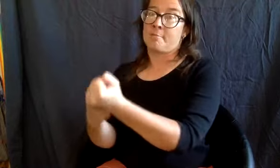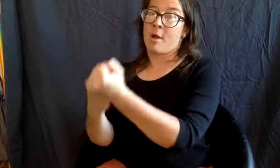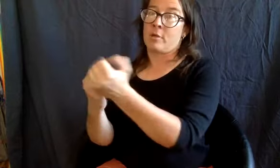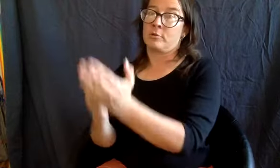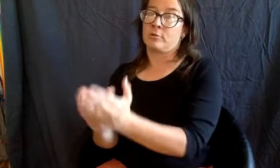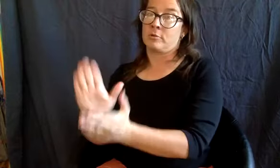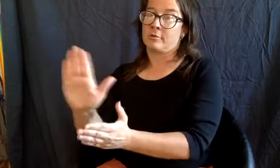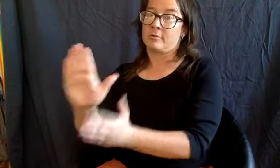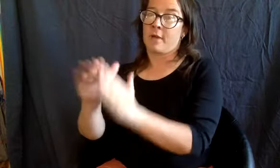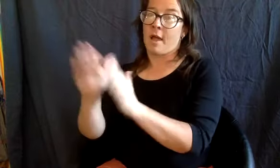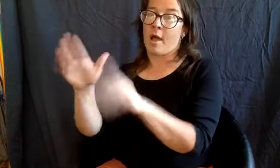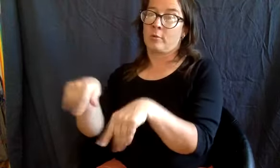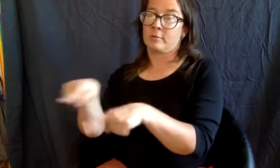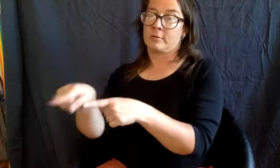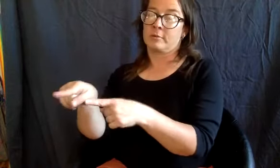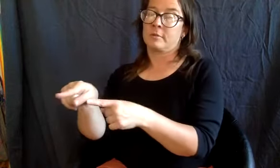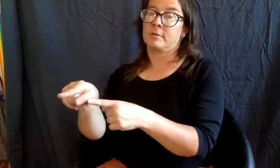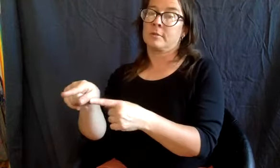that client. And it was then I told him I needed to talk to him.